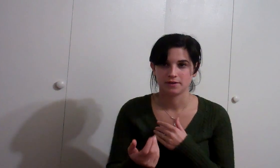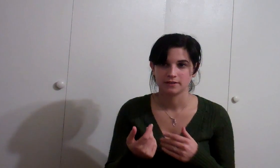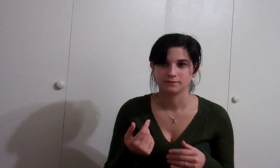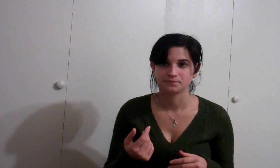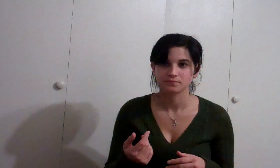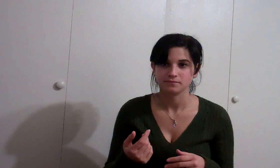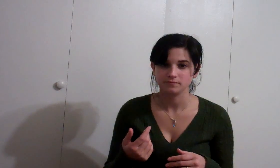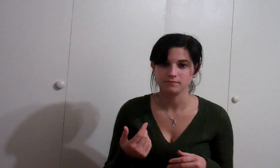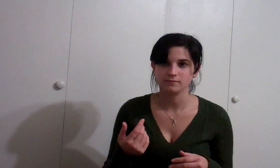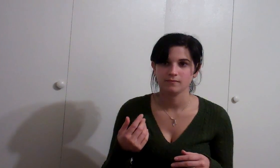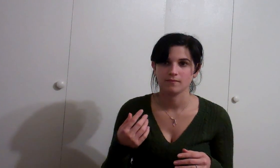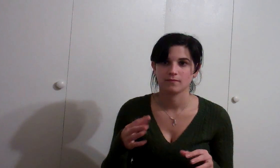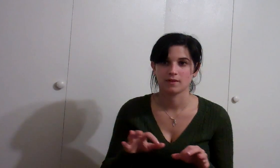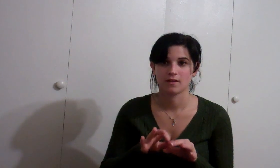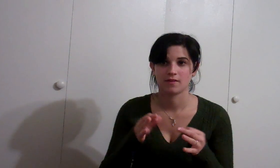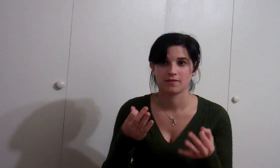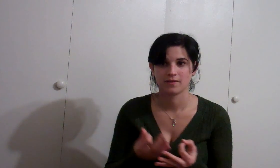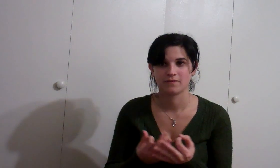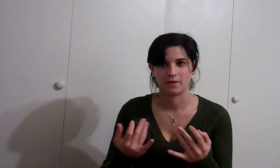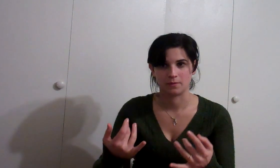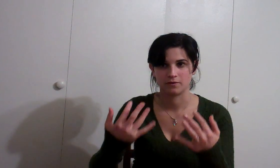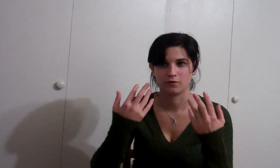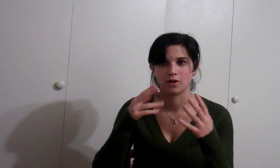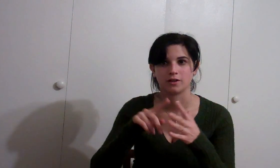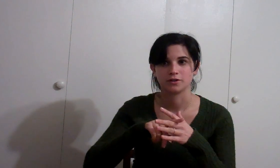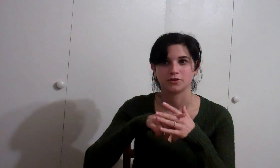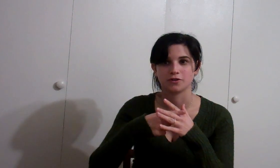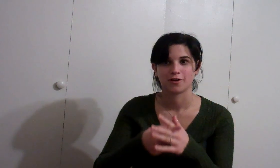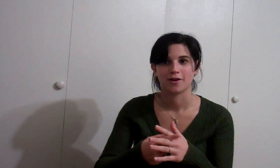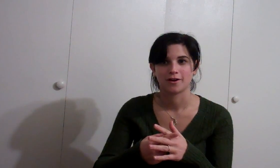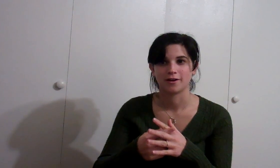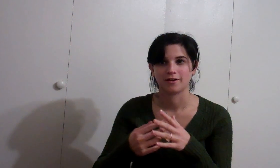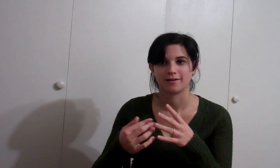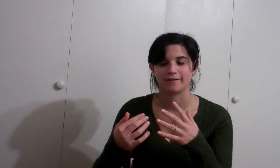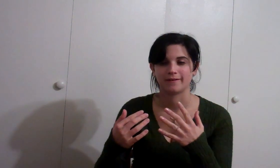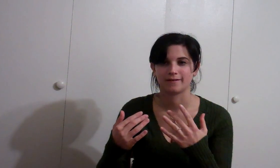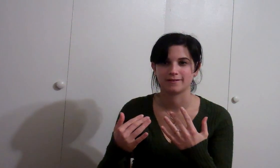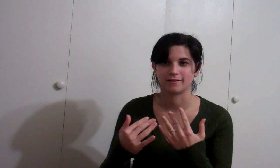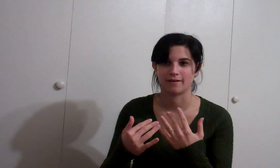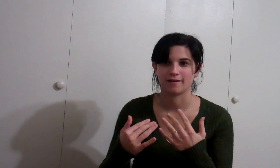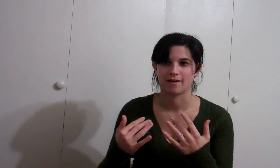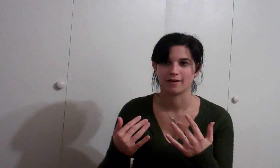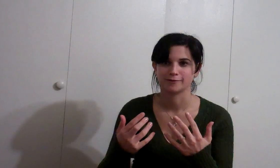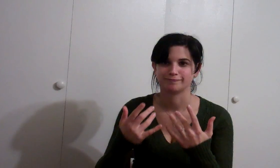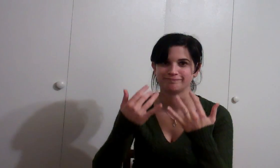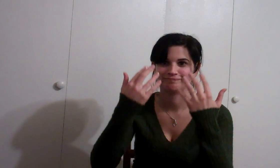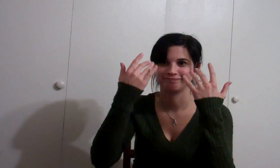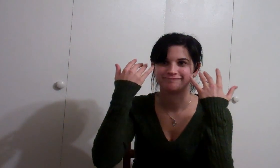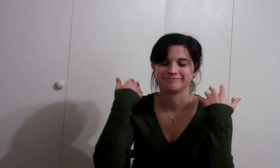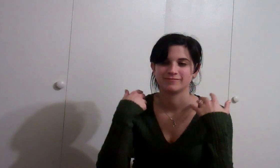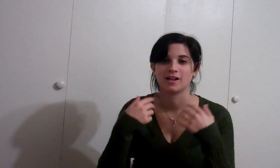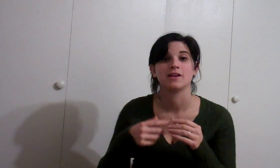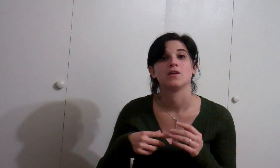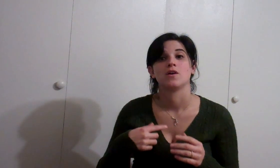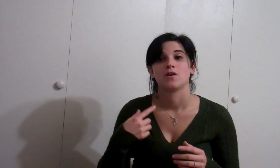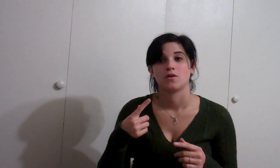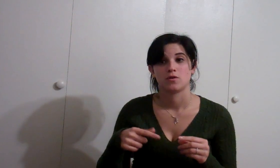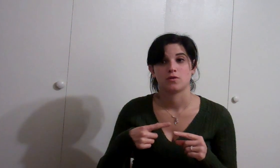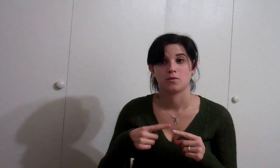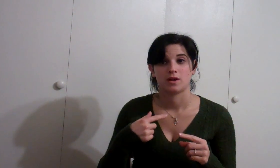my to the work, really, how a child perceives the world. And when I read the book that Graham King gave my wife